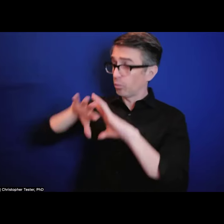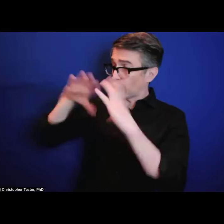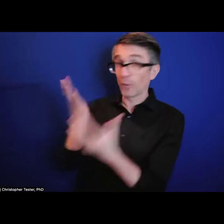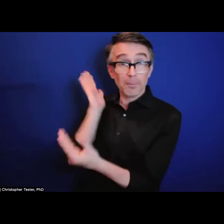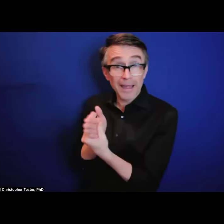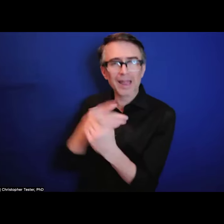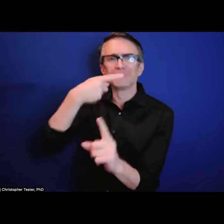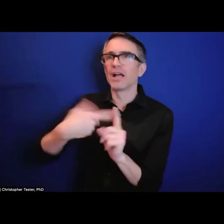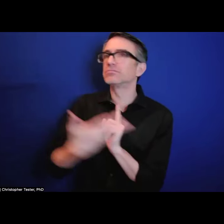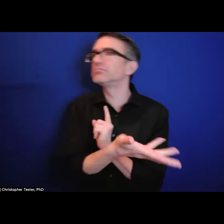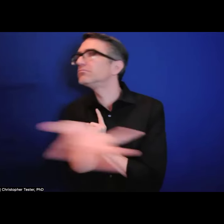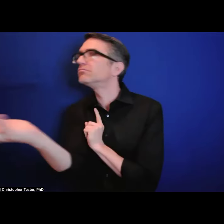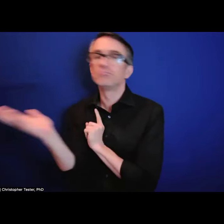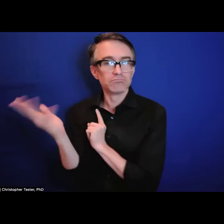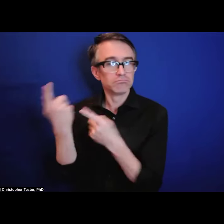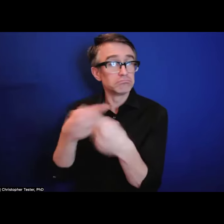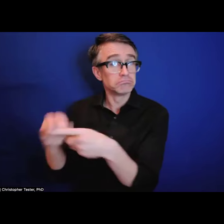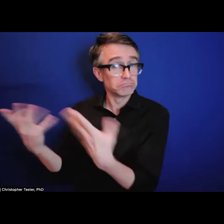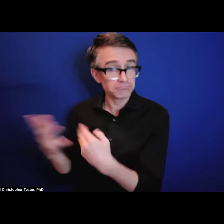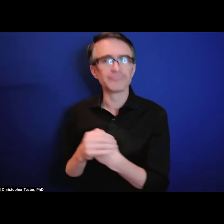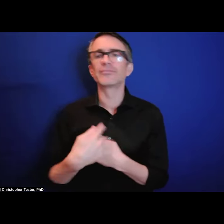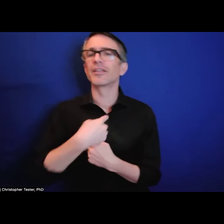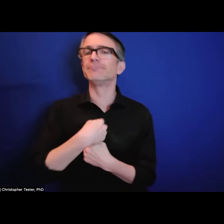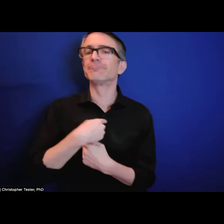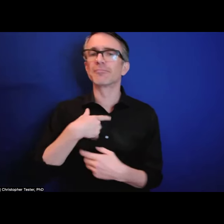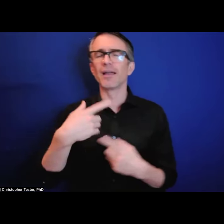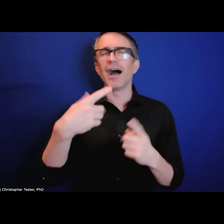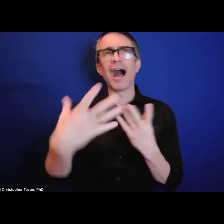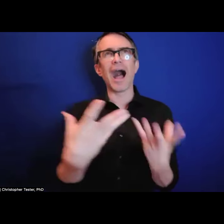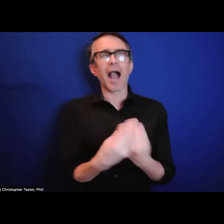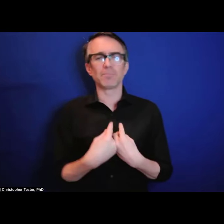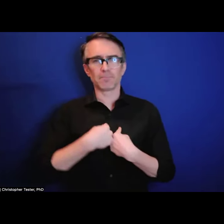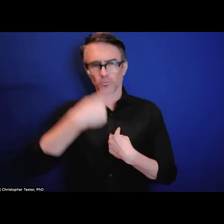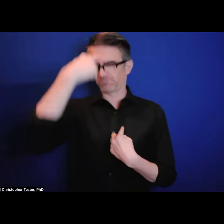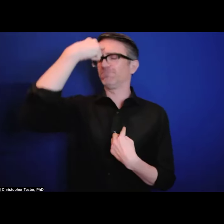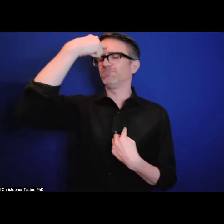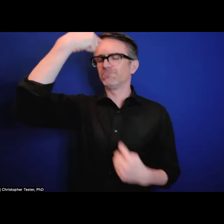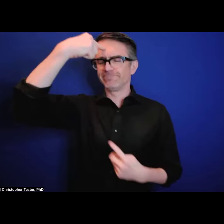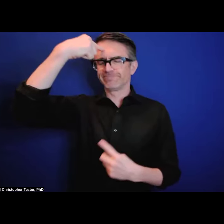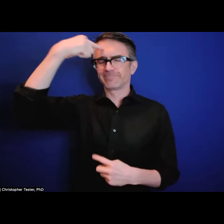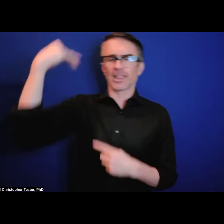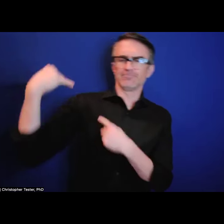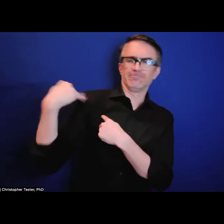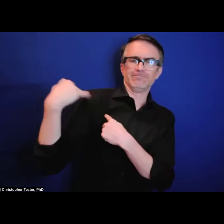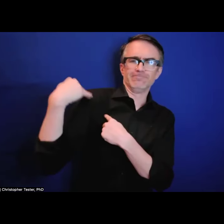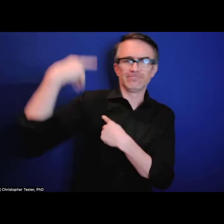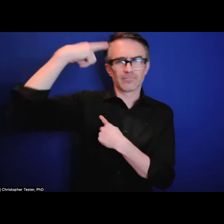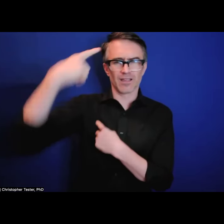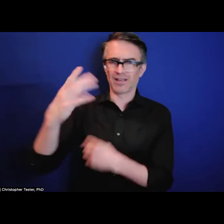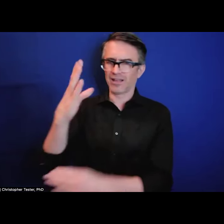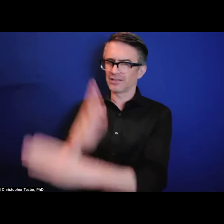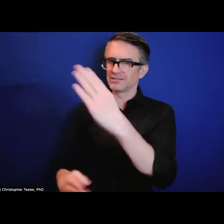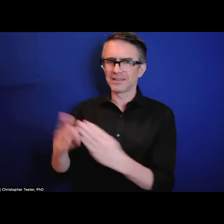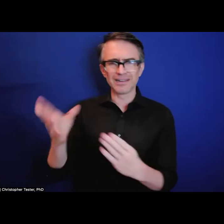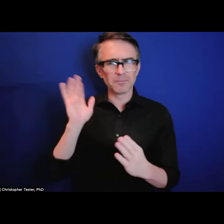in development outcomes. So the World Bank's mission is to end extreme poverty and boost shared prosperity, and